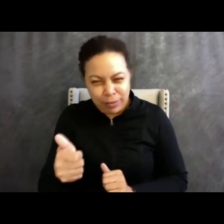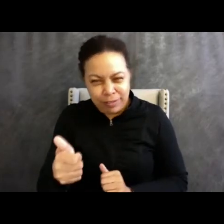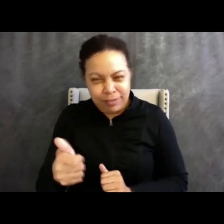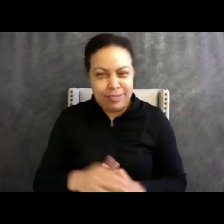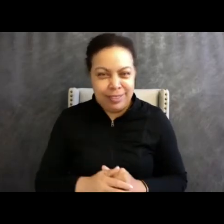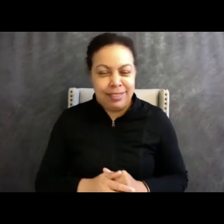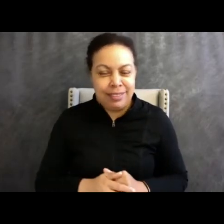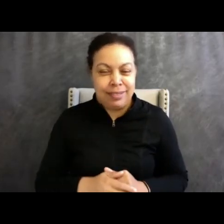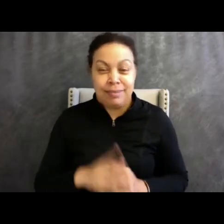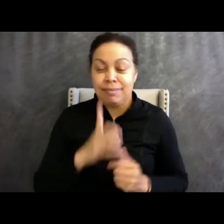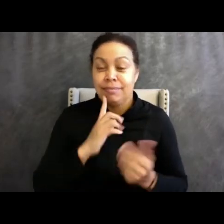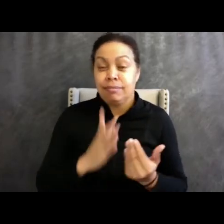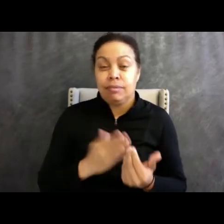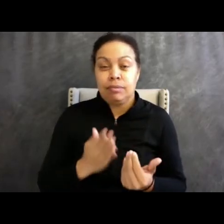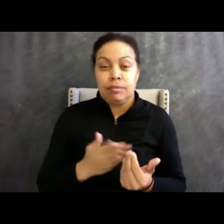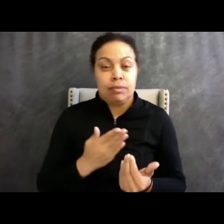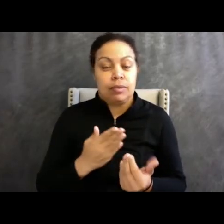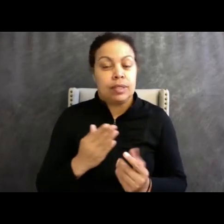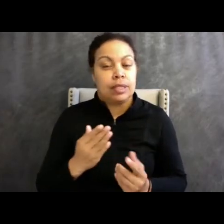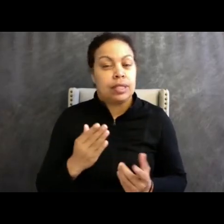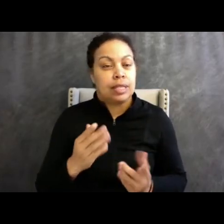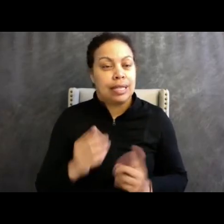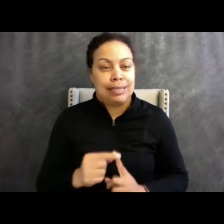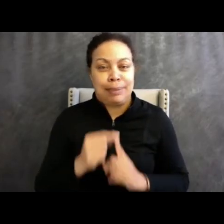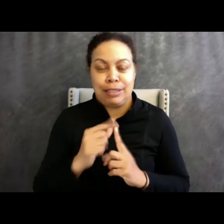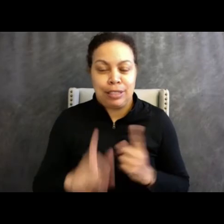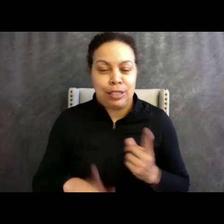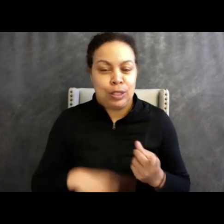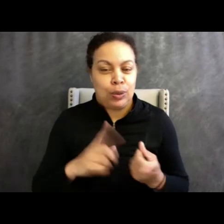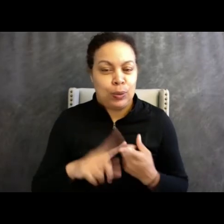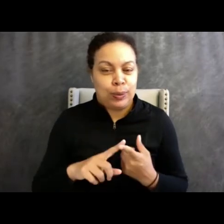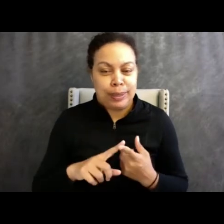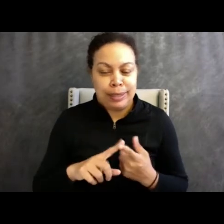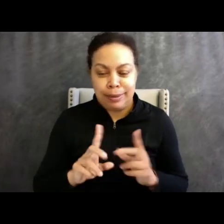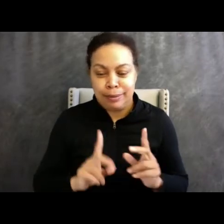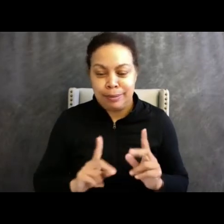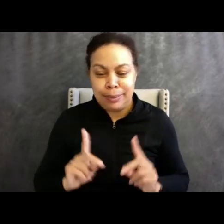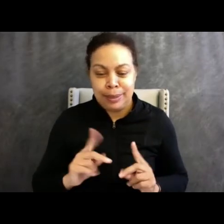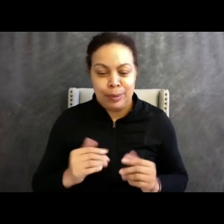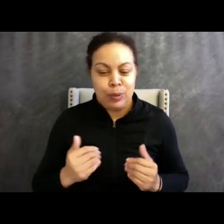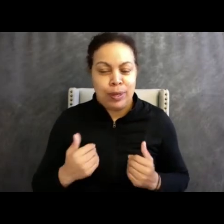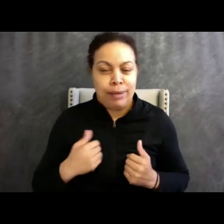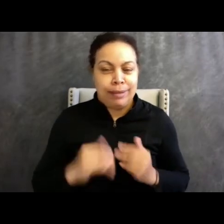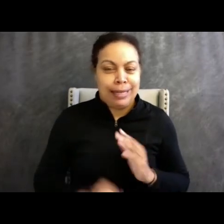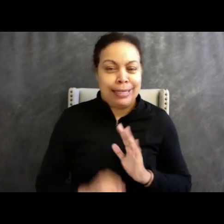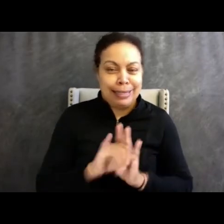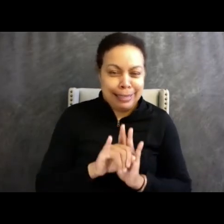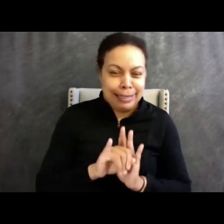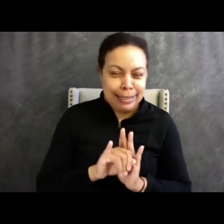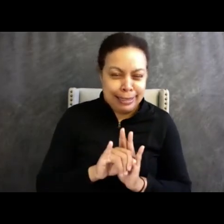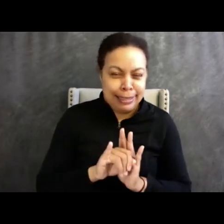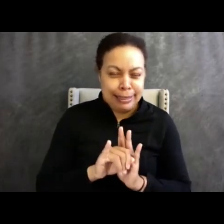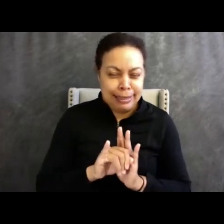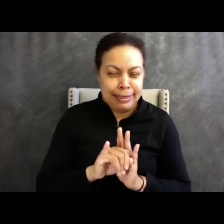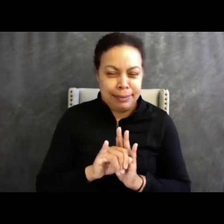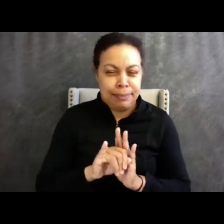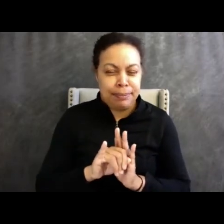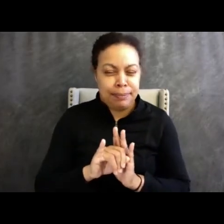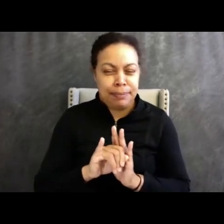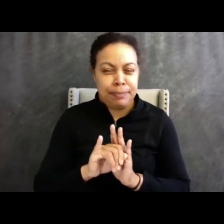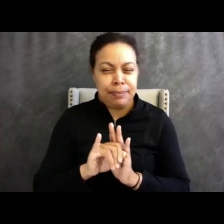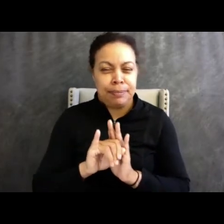easy, especially for folks who have identities that are